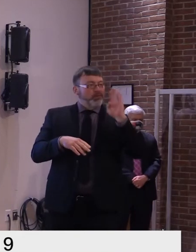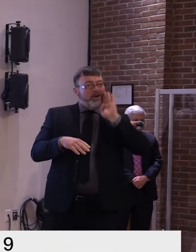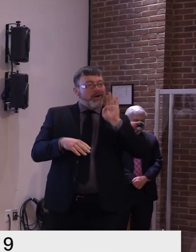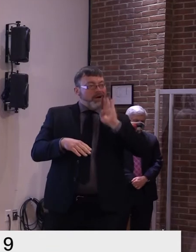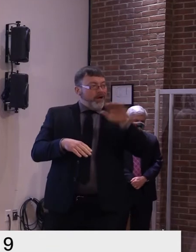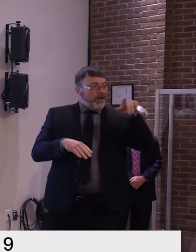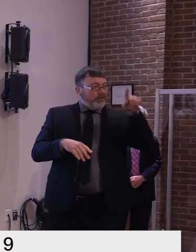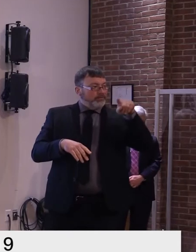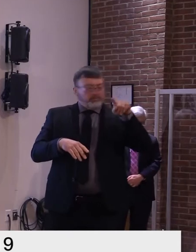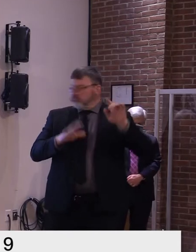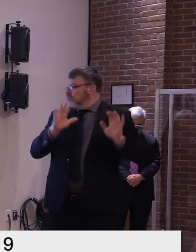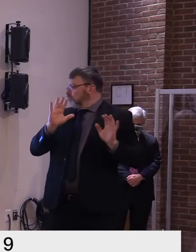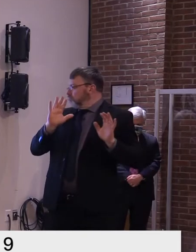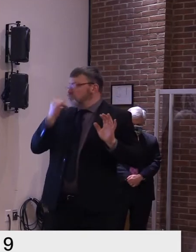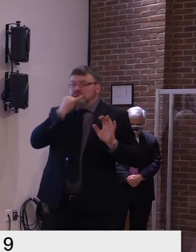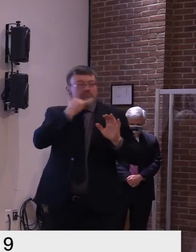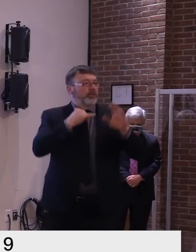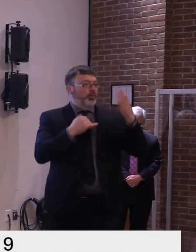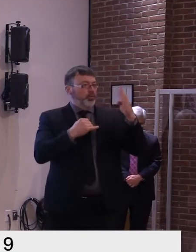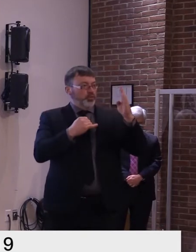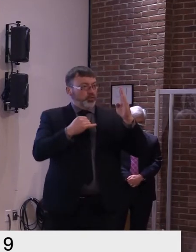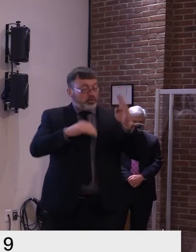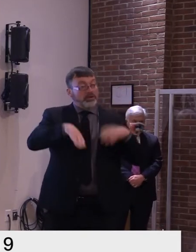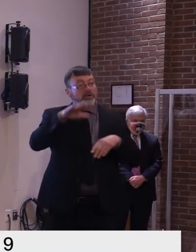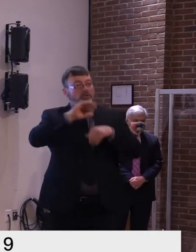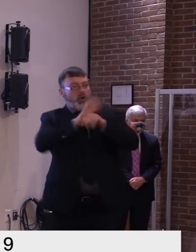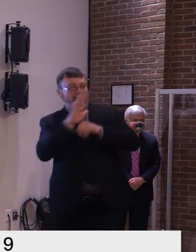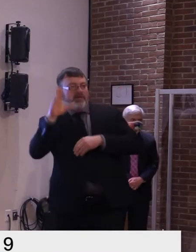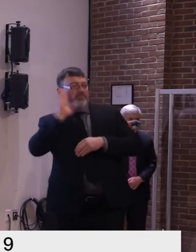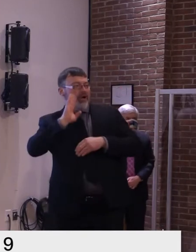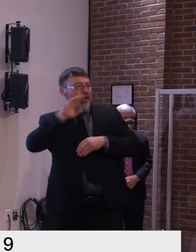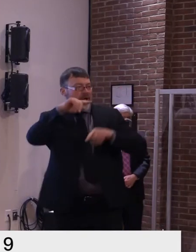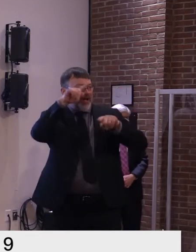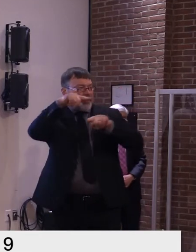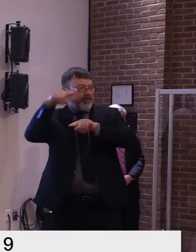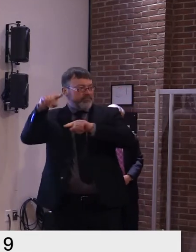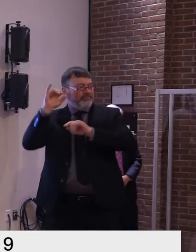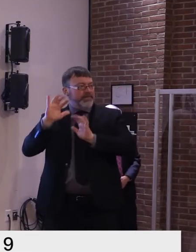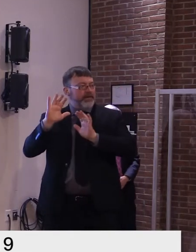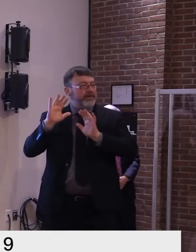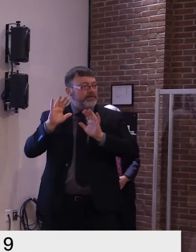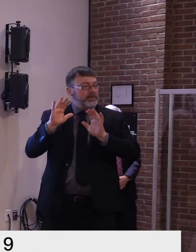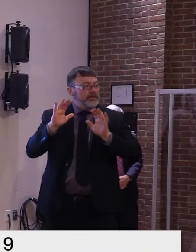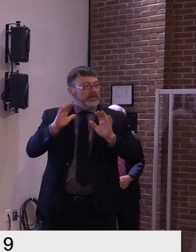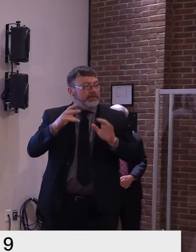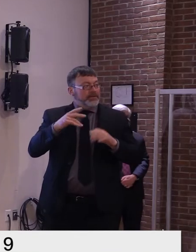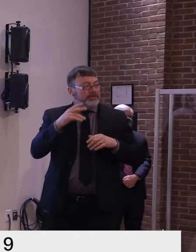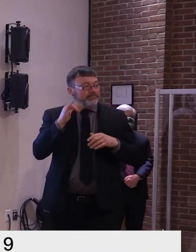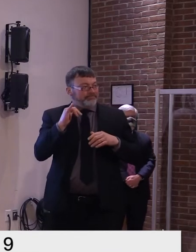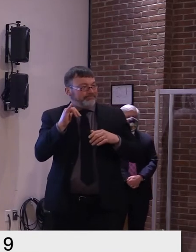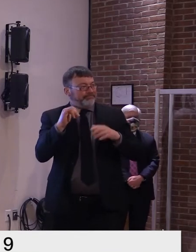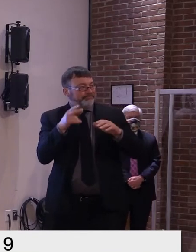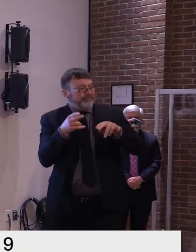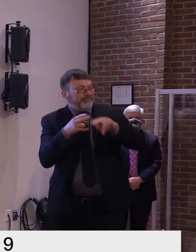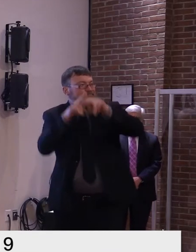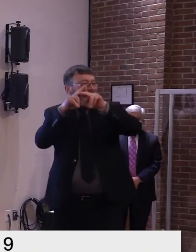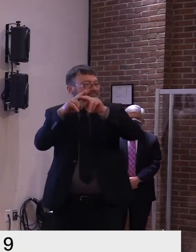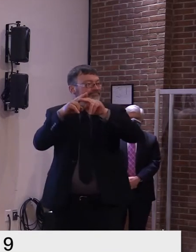as well. We're not seeing marked upticks in patients presenting with symptoms of those